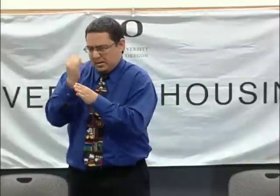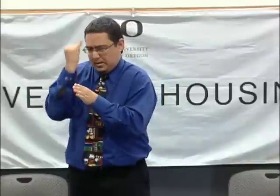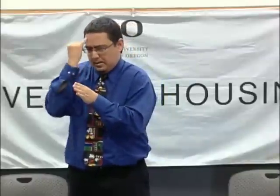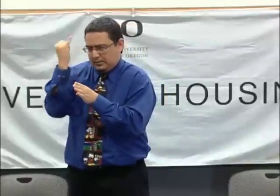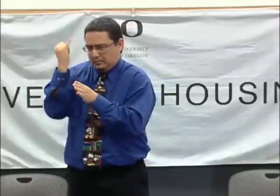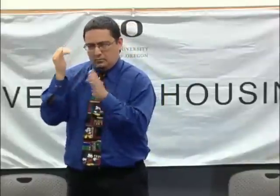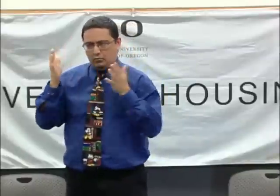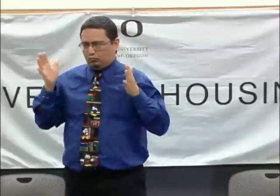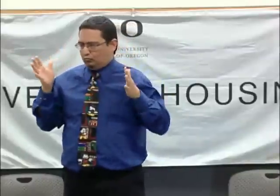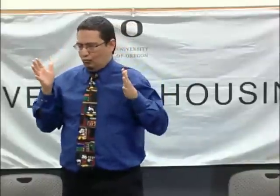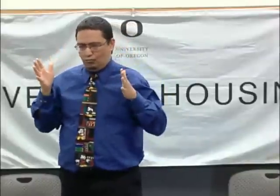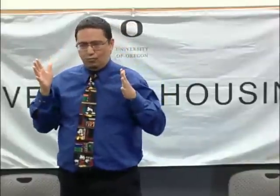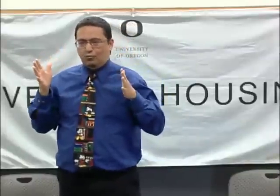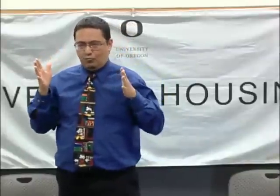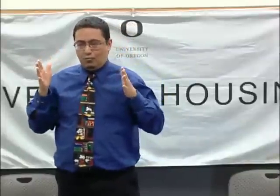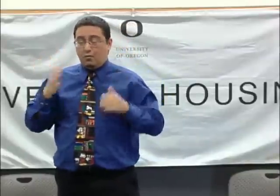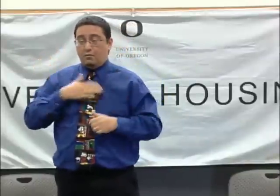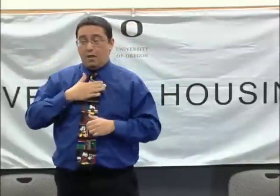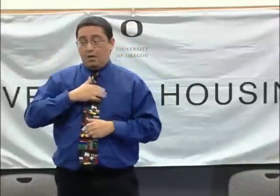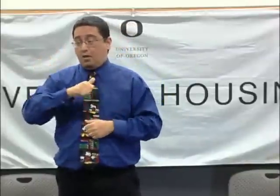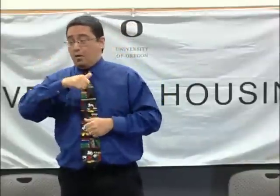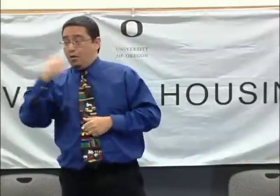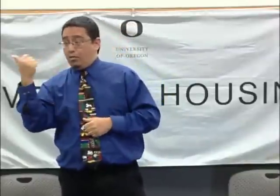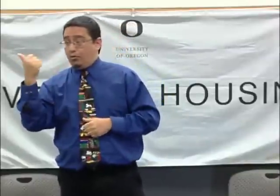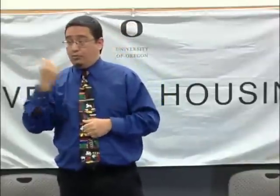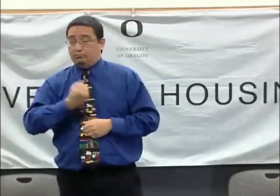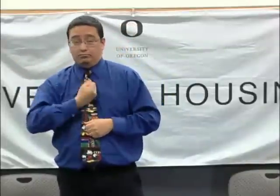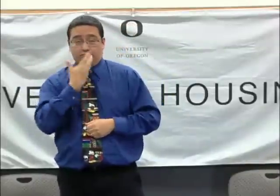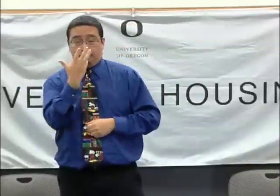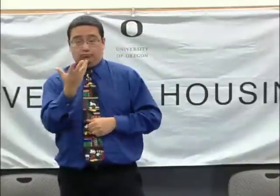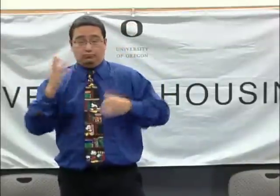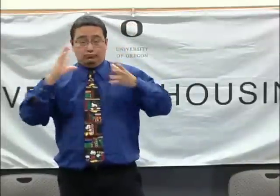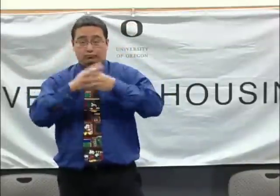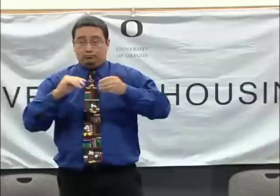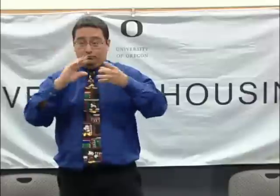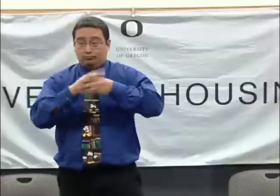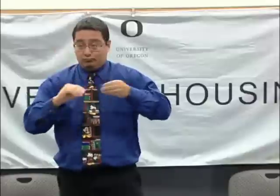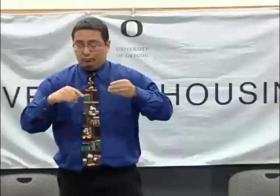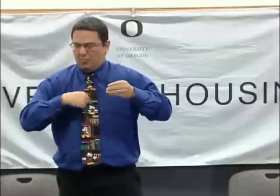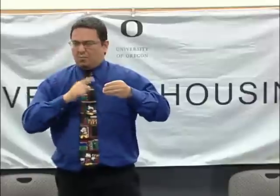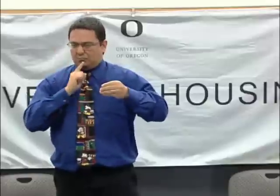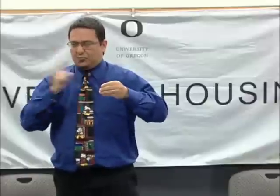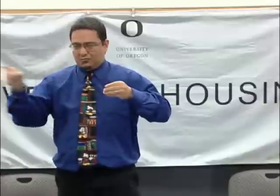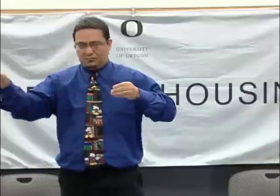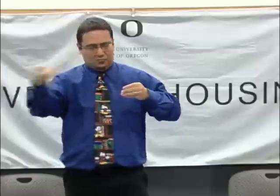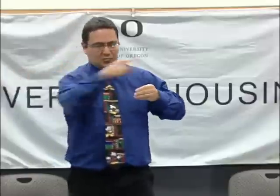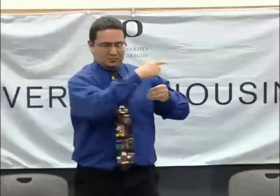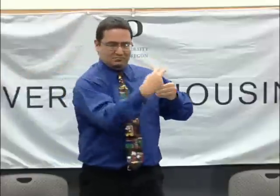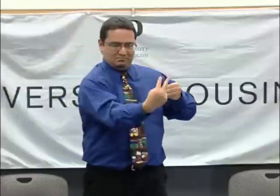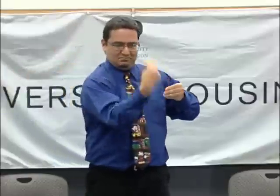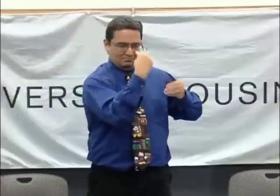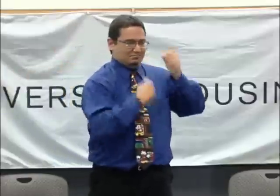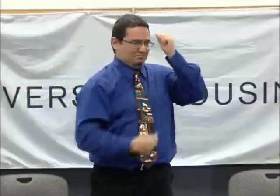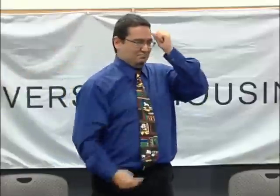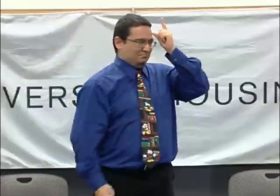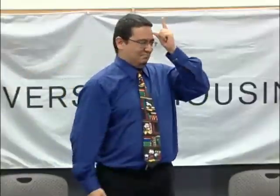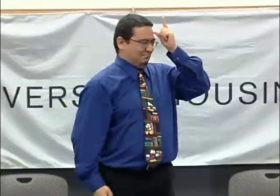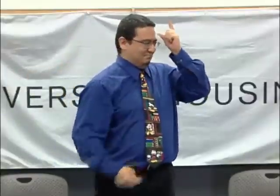The interpreter is only going to voice a few images. Everything else is going to be silent. I would like for you to